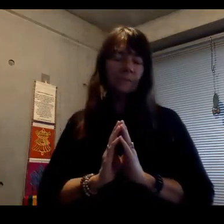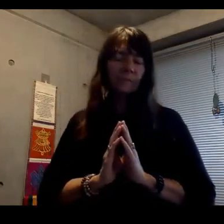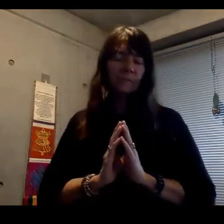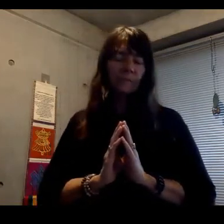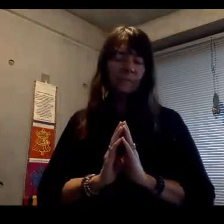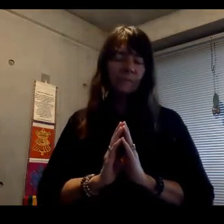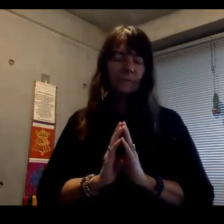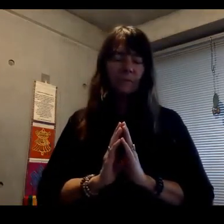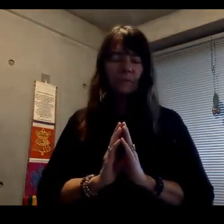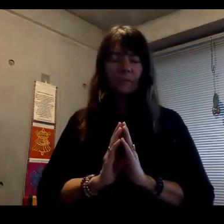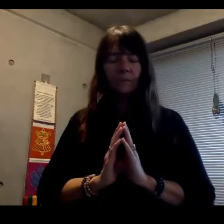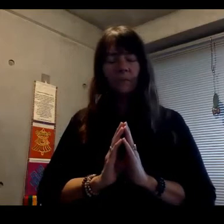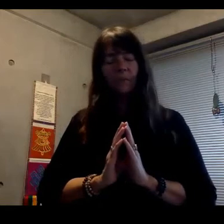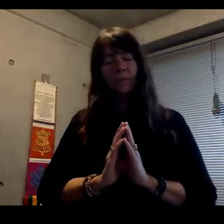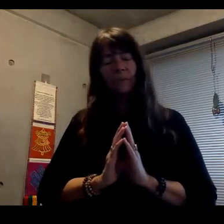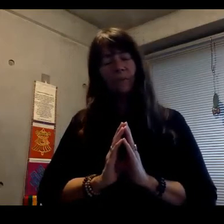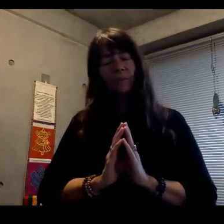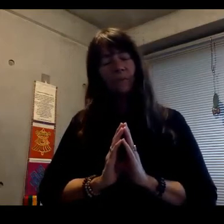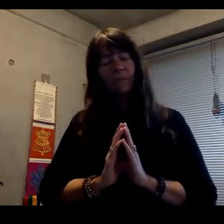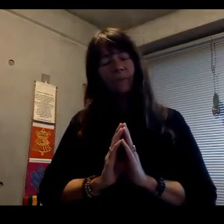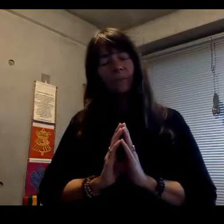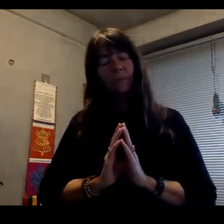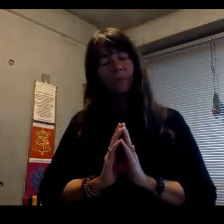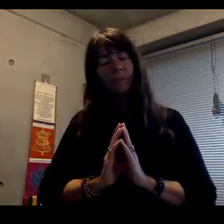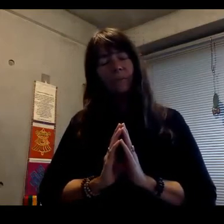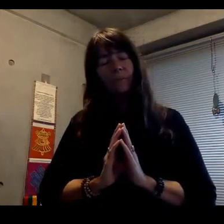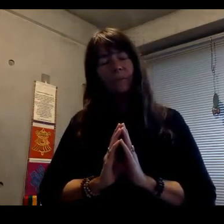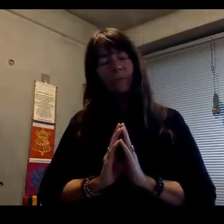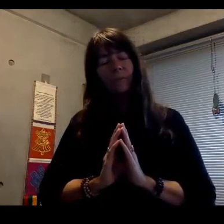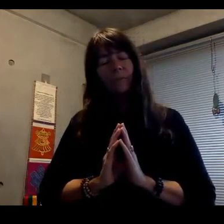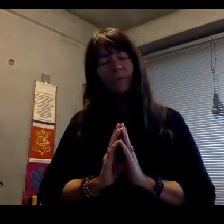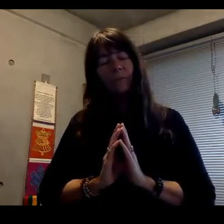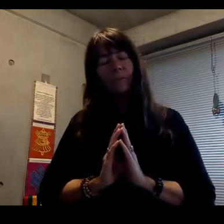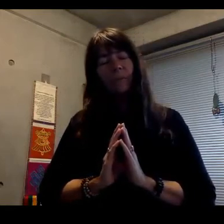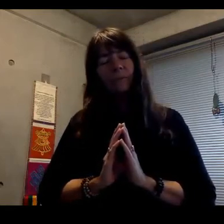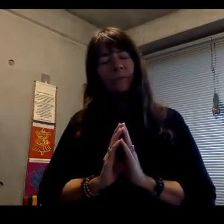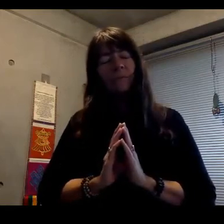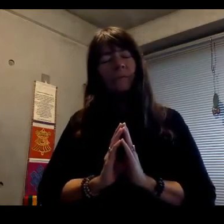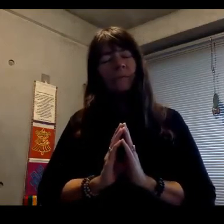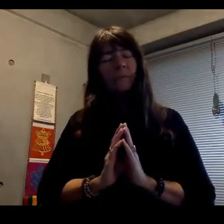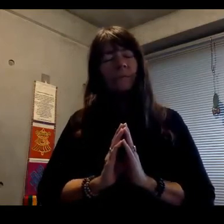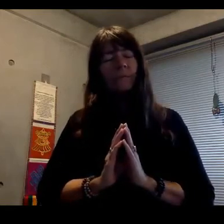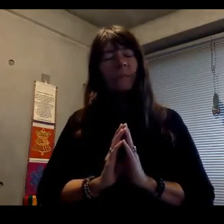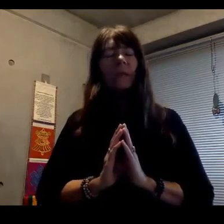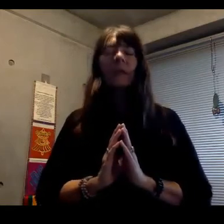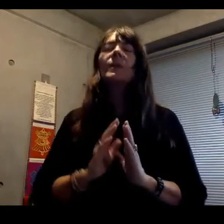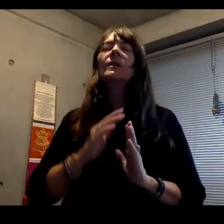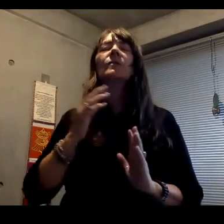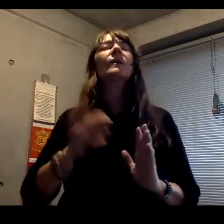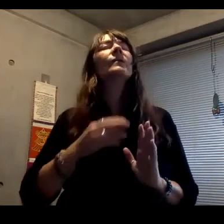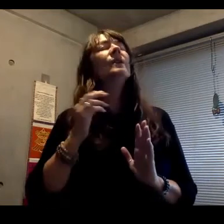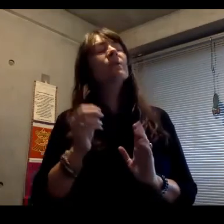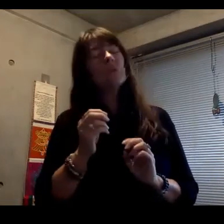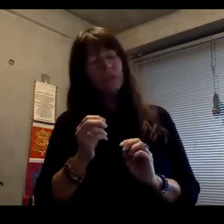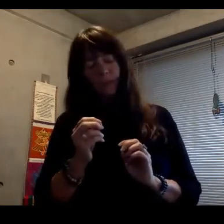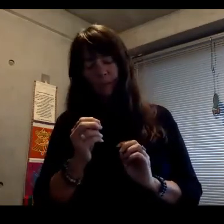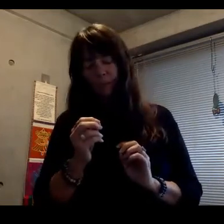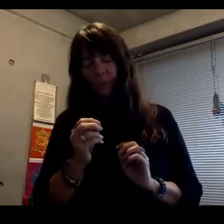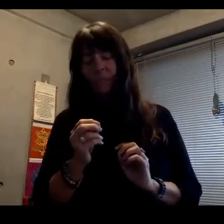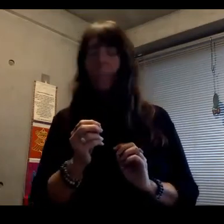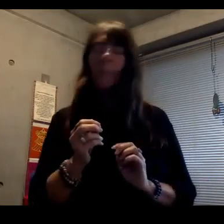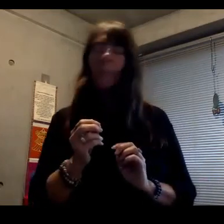rotate. It's the only one of the only. It's not really a planet. It's sort of a planet. It's a